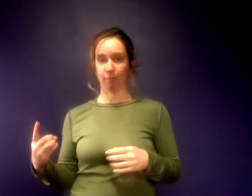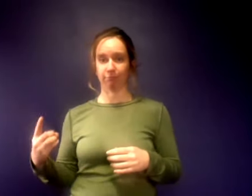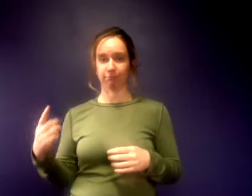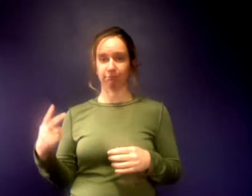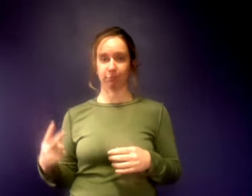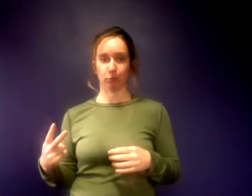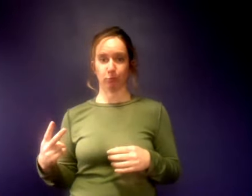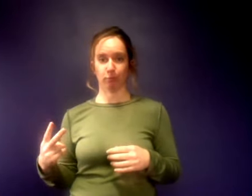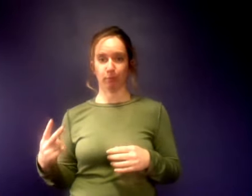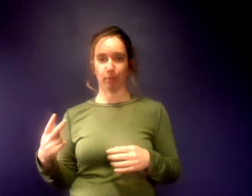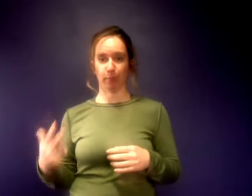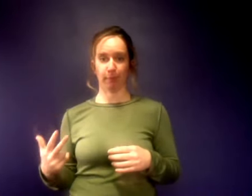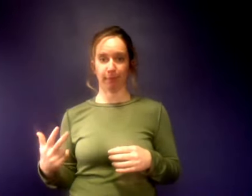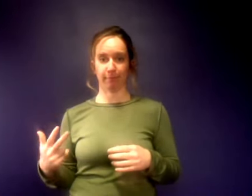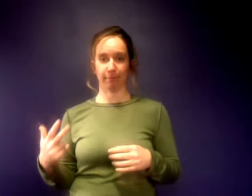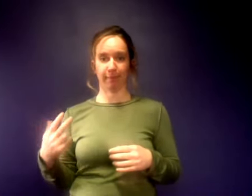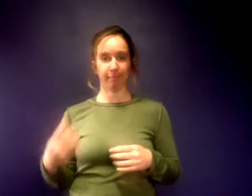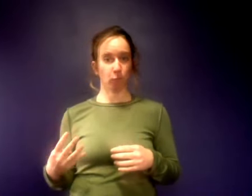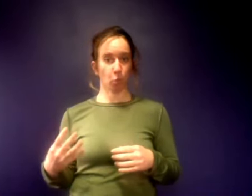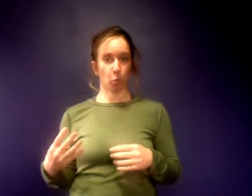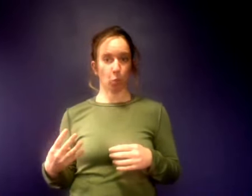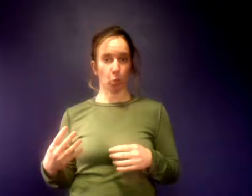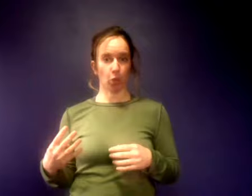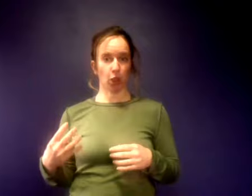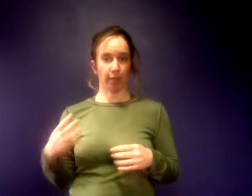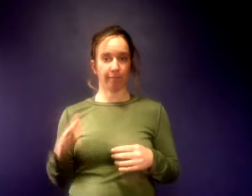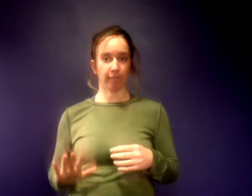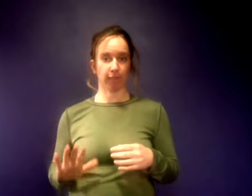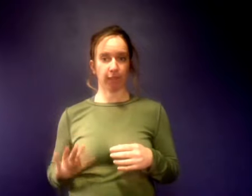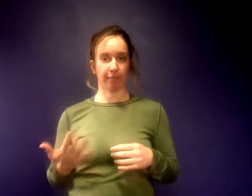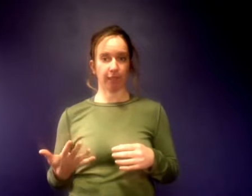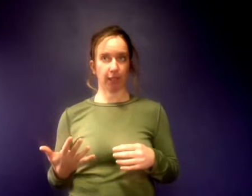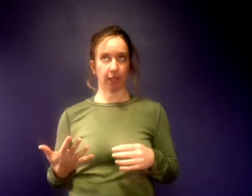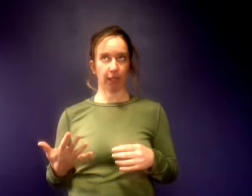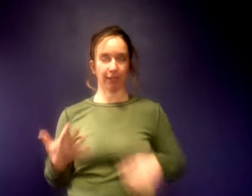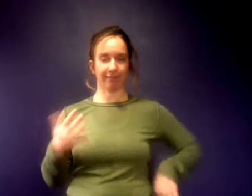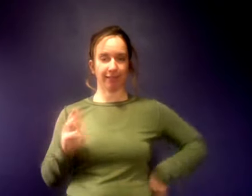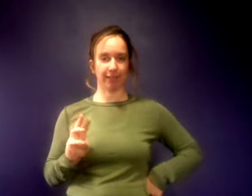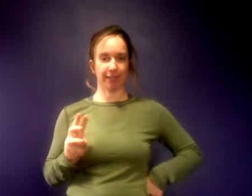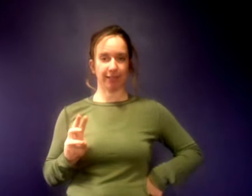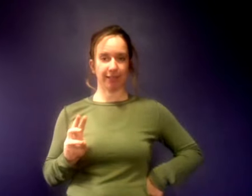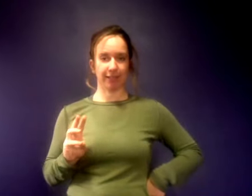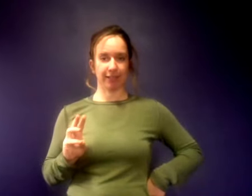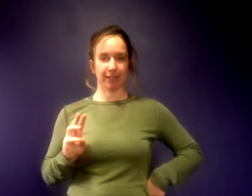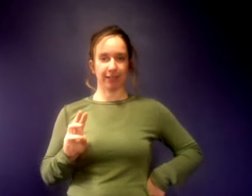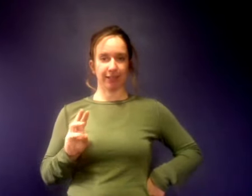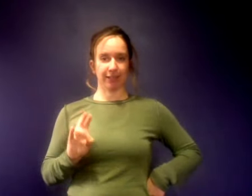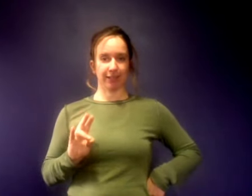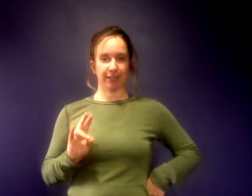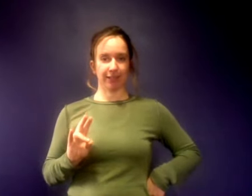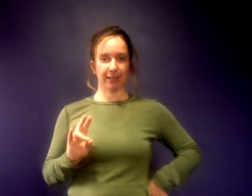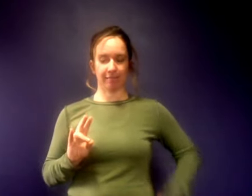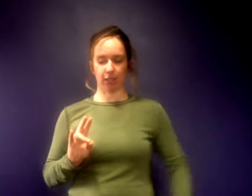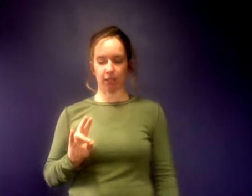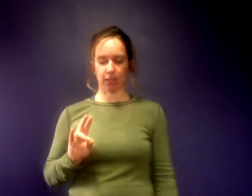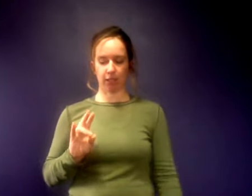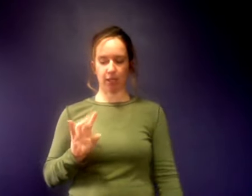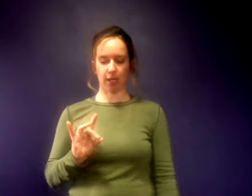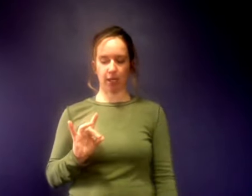2, 3, 4, 5, 6, 7,